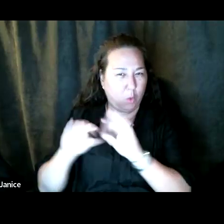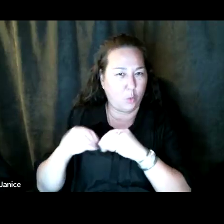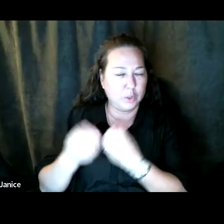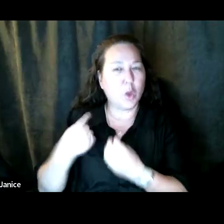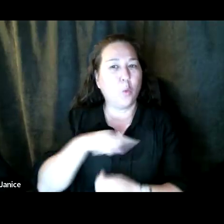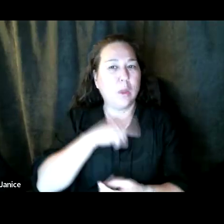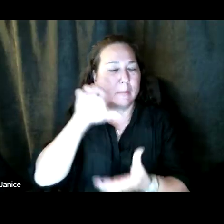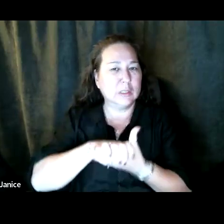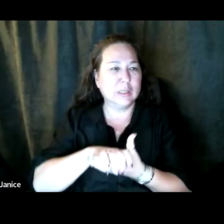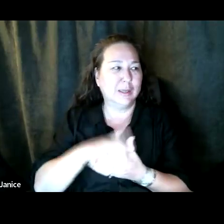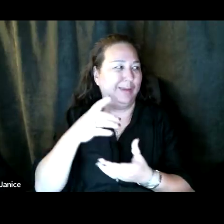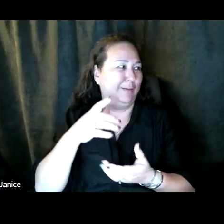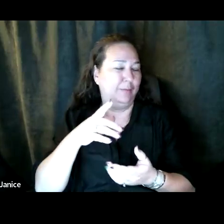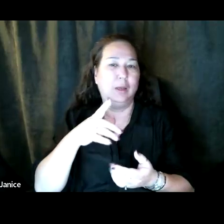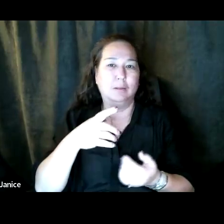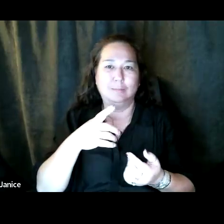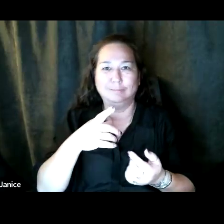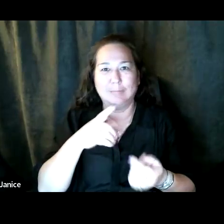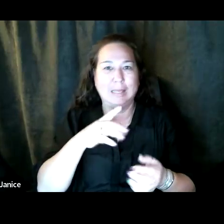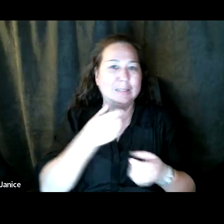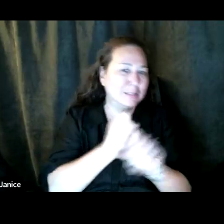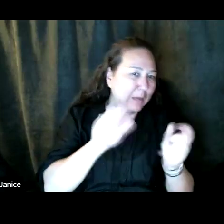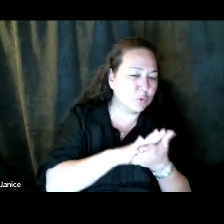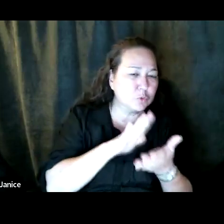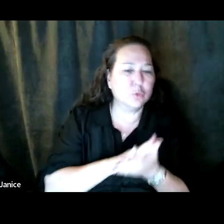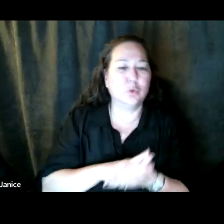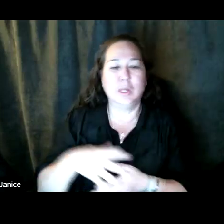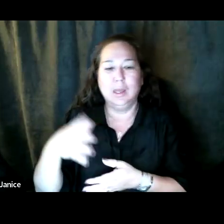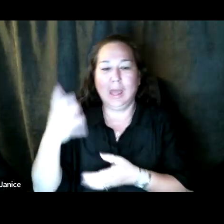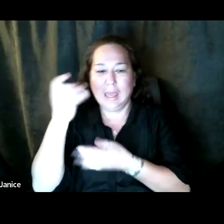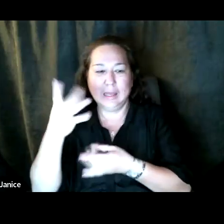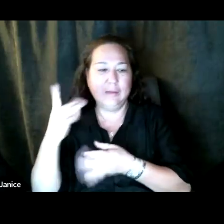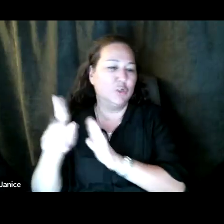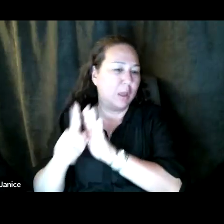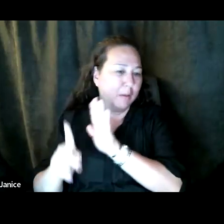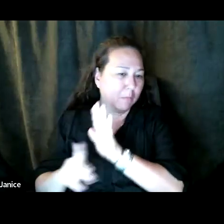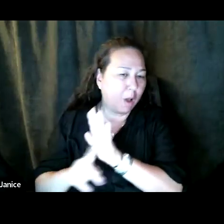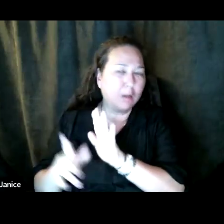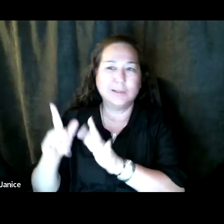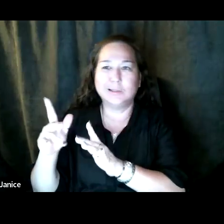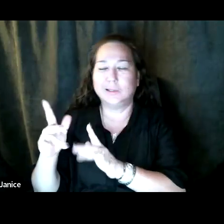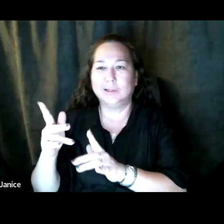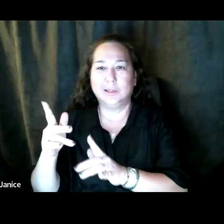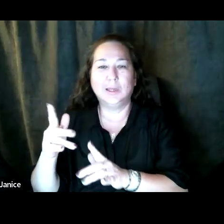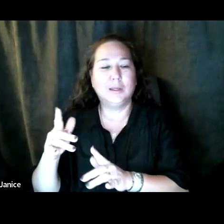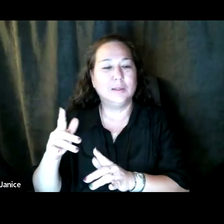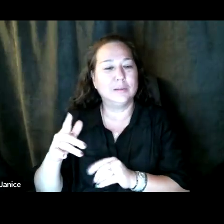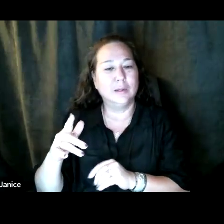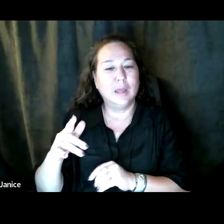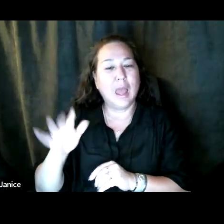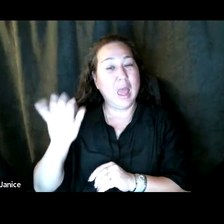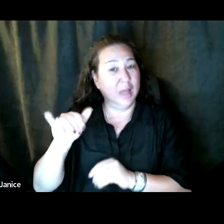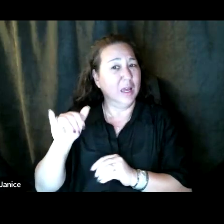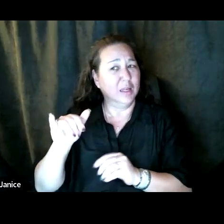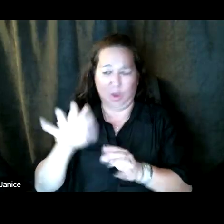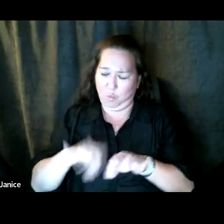for safe schools and the information sharing policies that are necessary to make those happen. At the same time, it's important that those policies